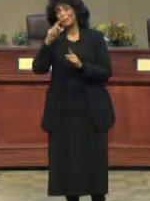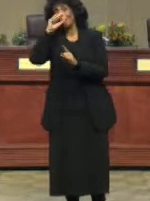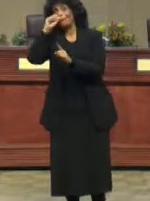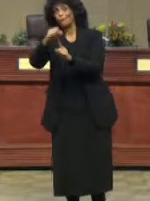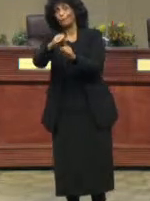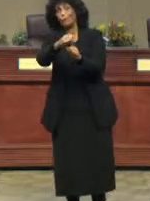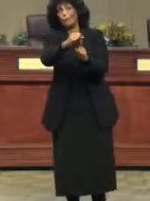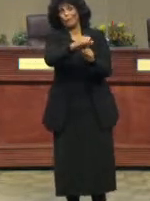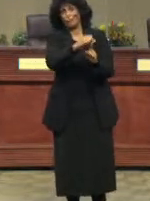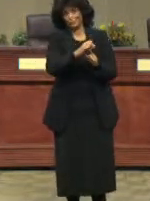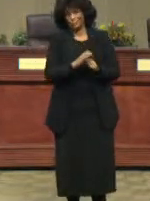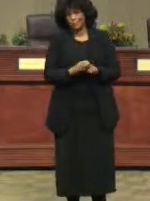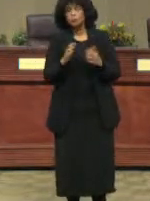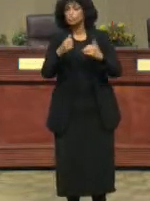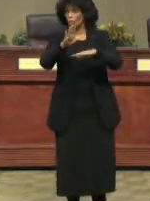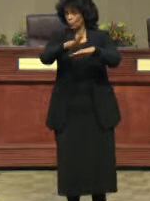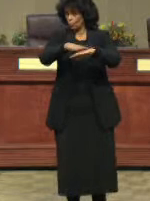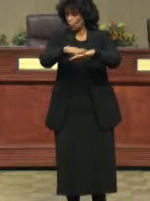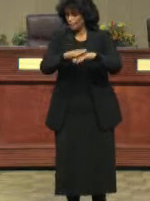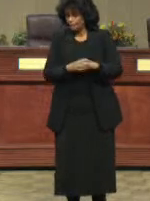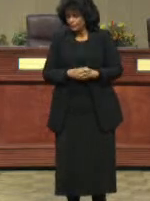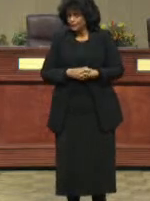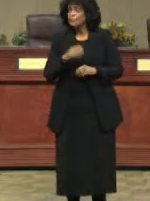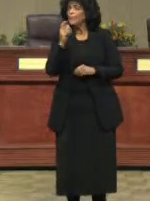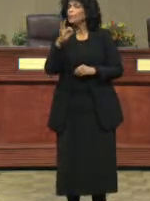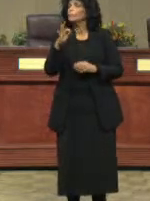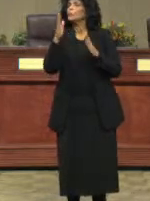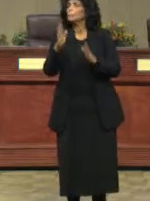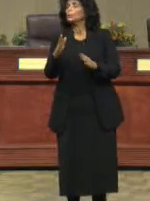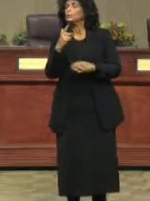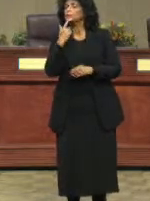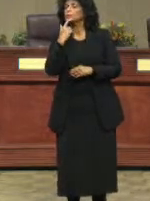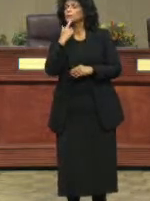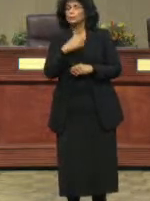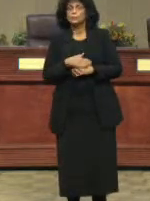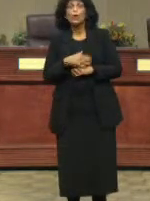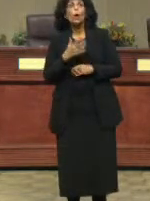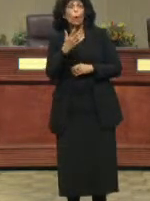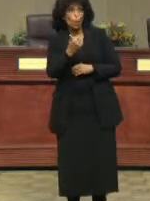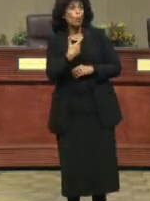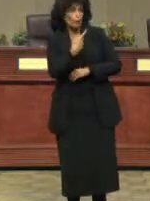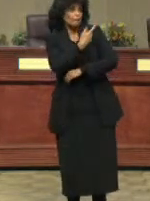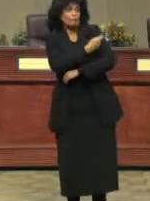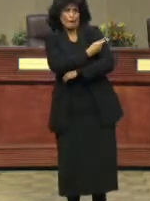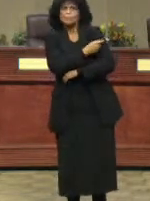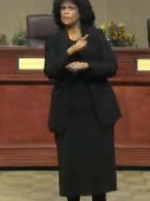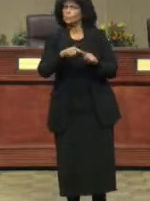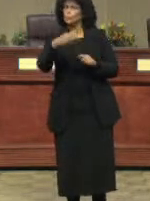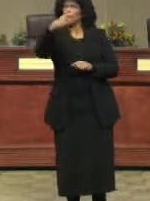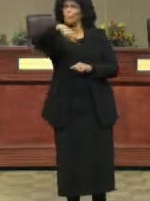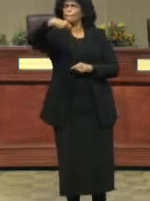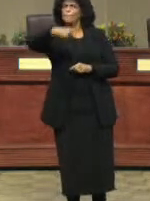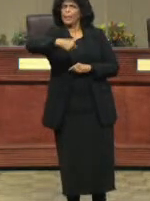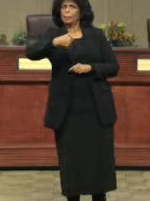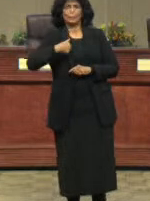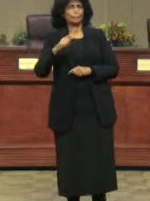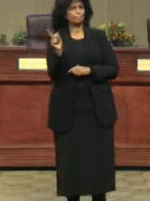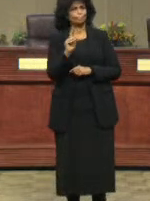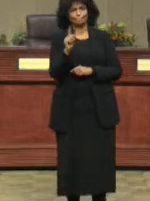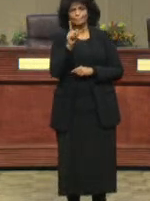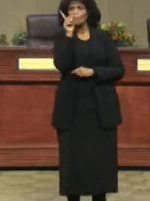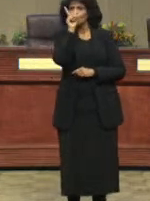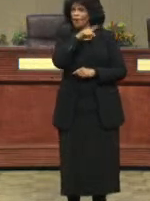for money in exchange for an appointment, it's a scam. Check with the county health departments for local